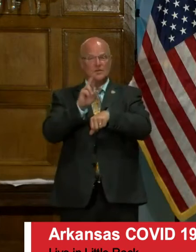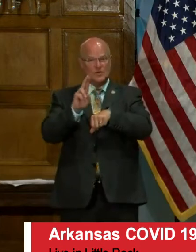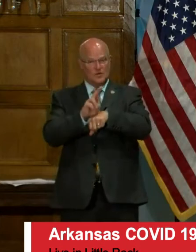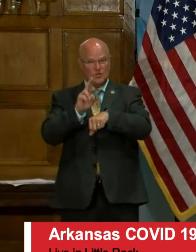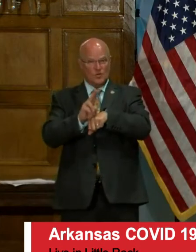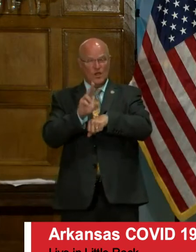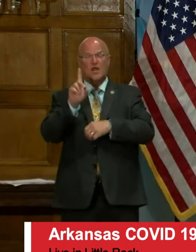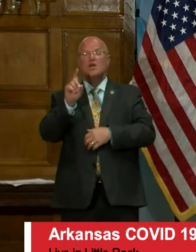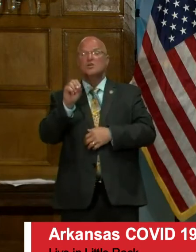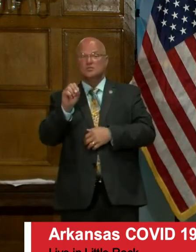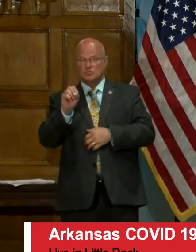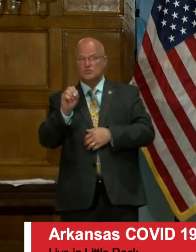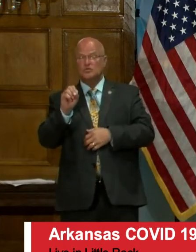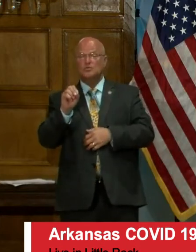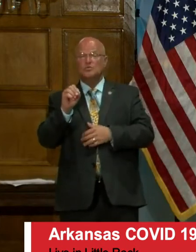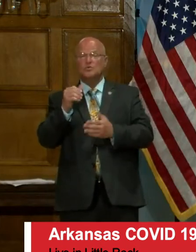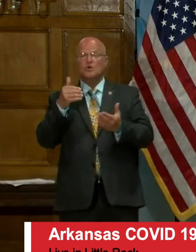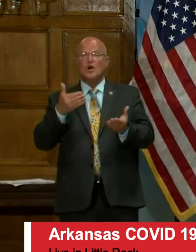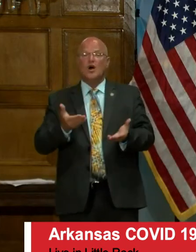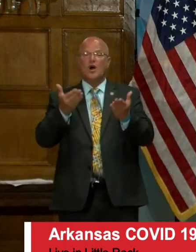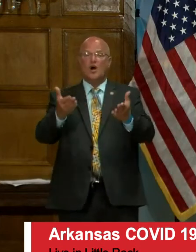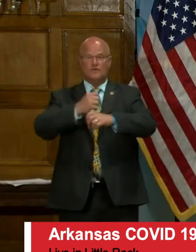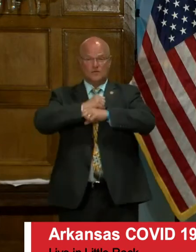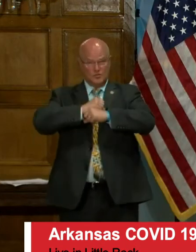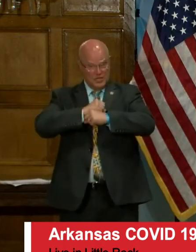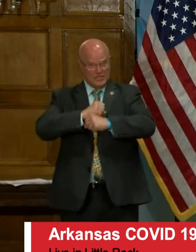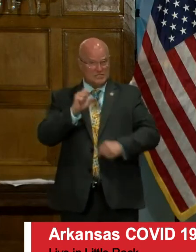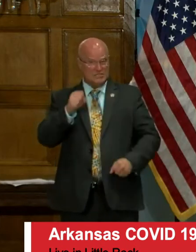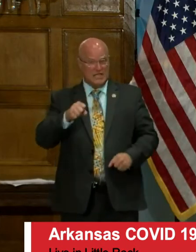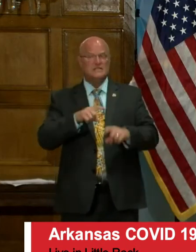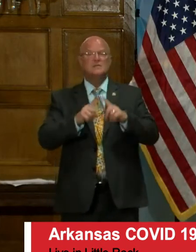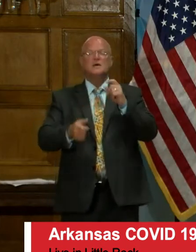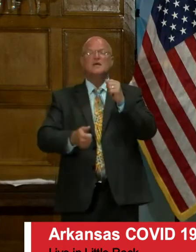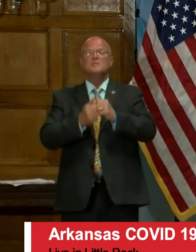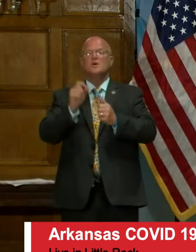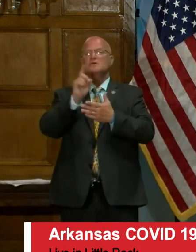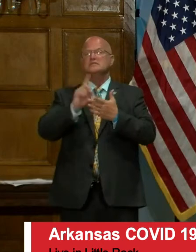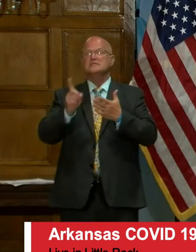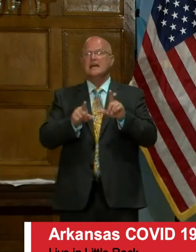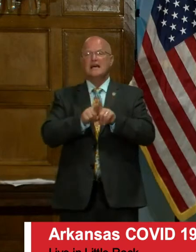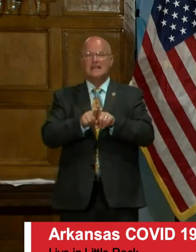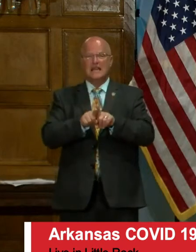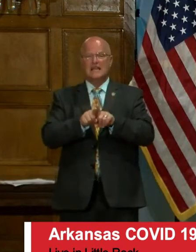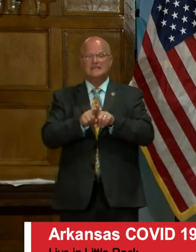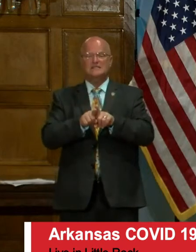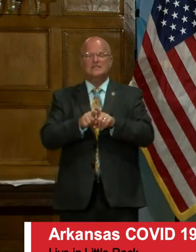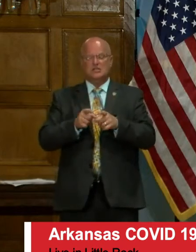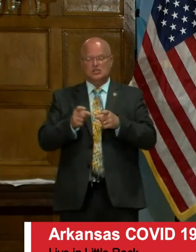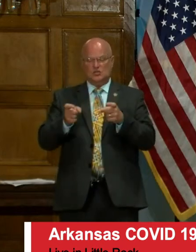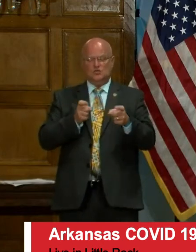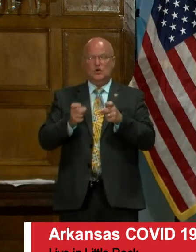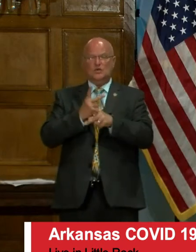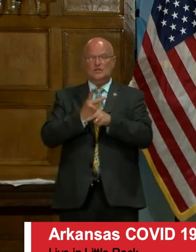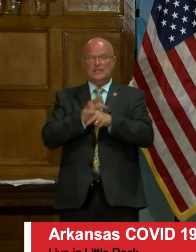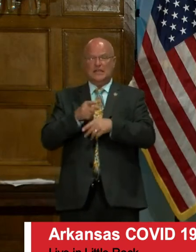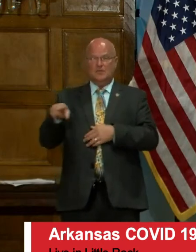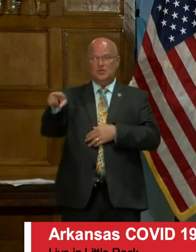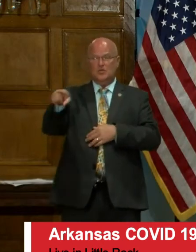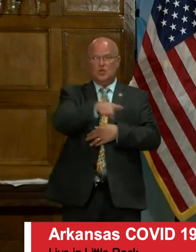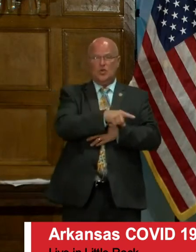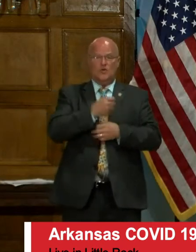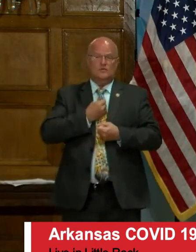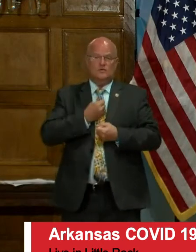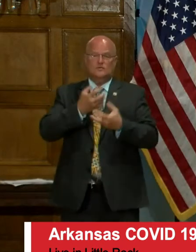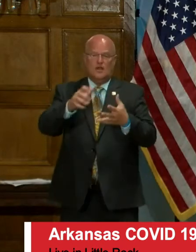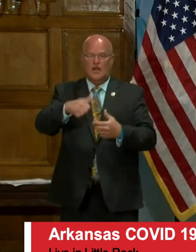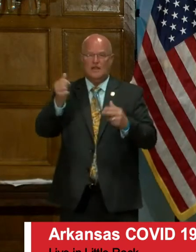wear do, it turns out, offer some protection, but they're mostly designed as source control to keep you from transmitting